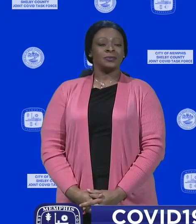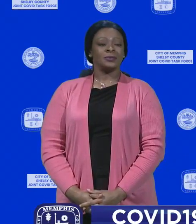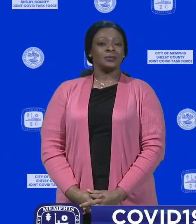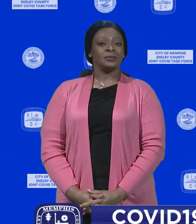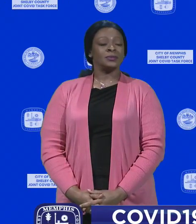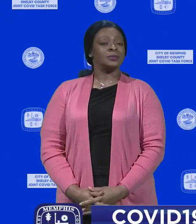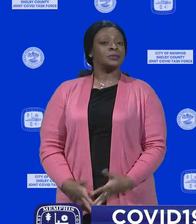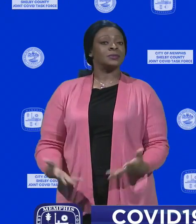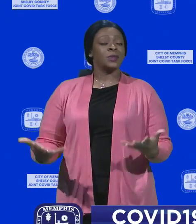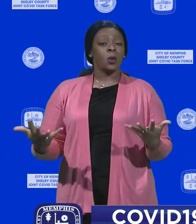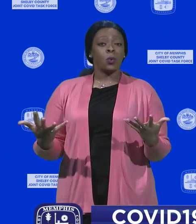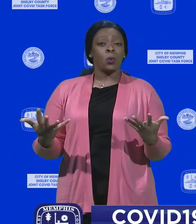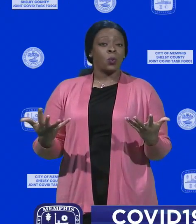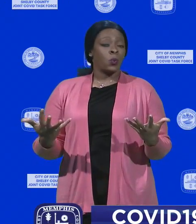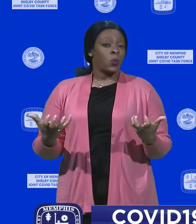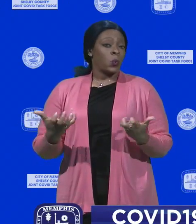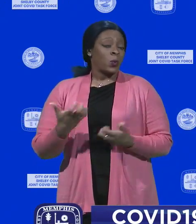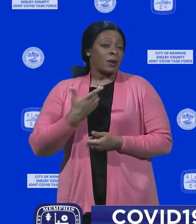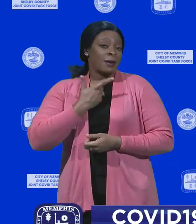like to say,